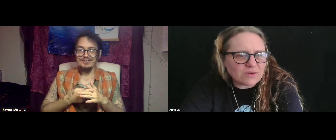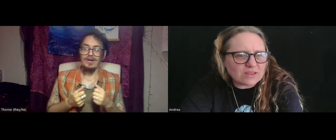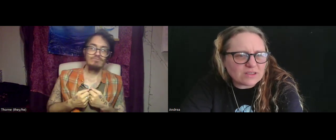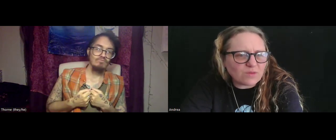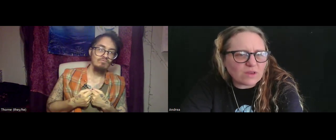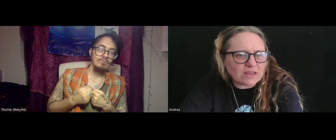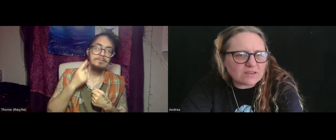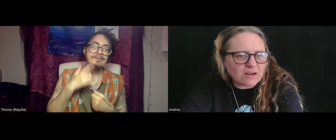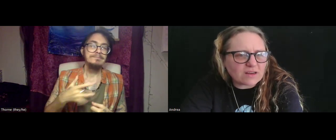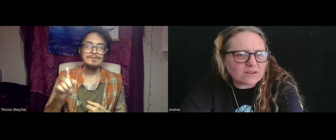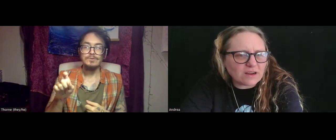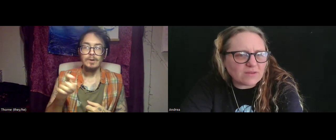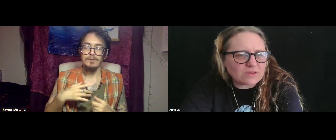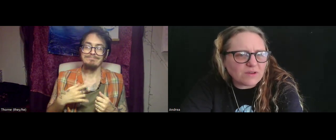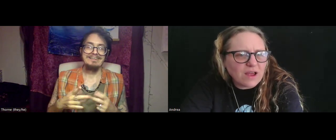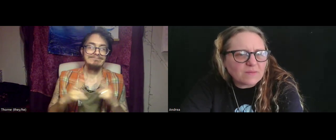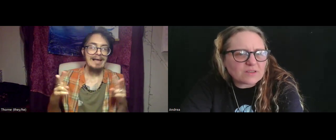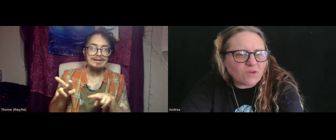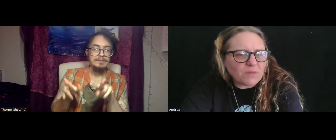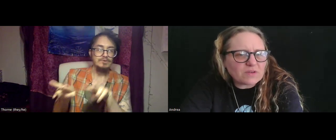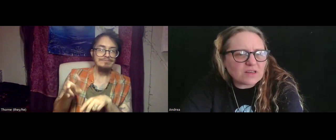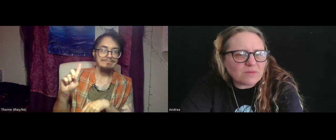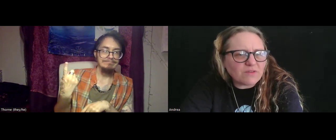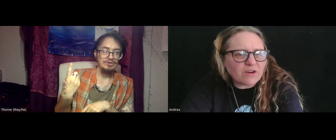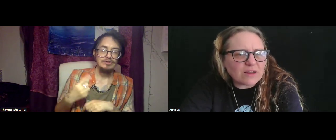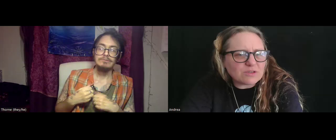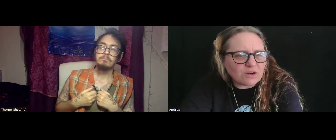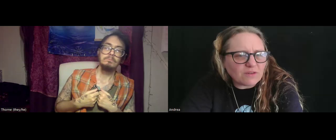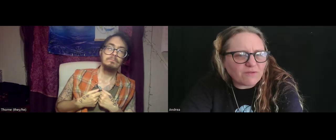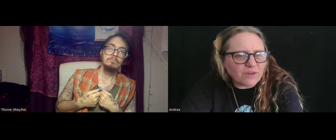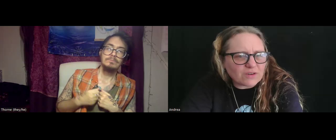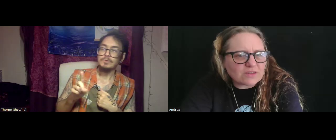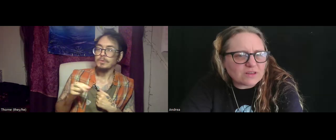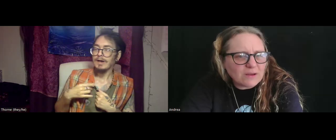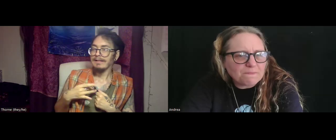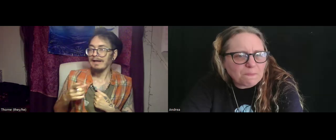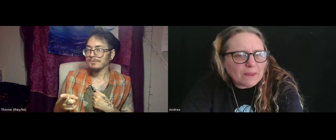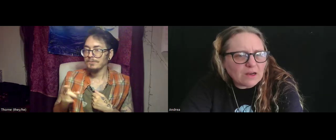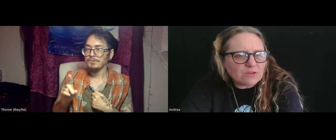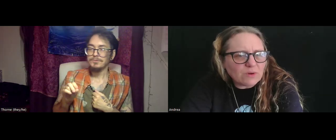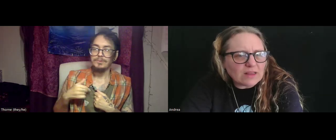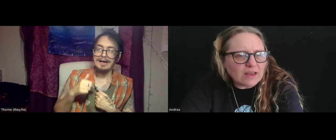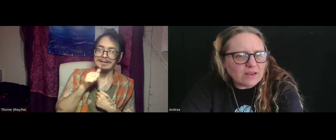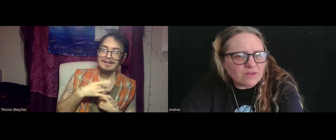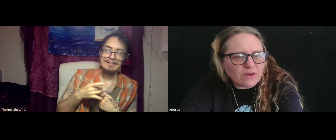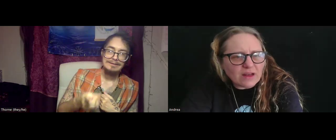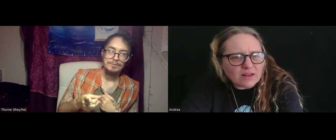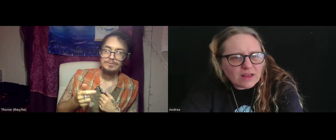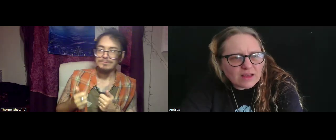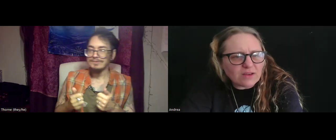transition when they start because they're kind of reserved because Scorpios tend to be very observant first do I like you? Do I not like